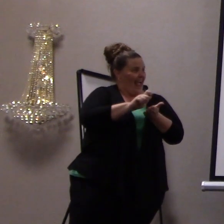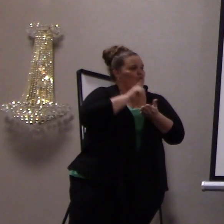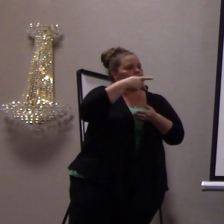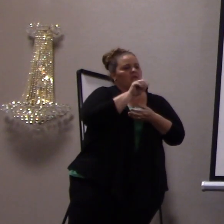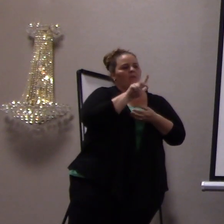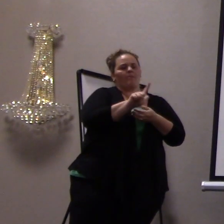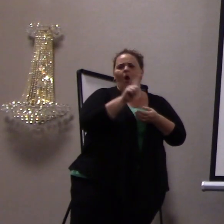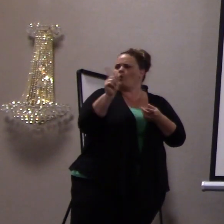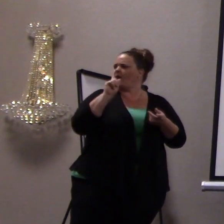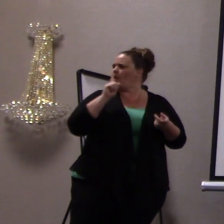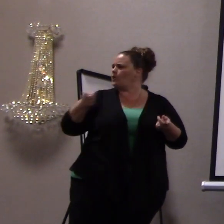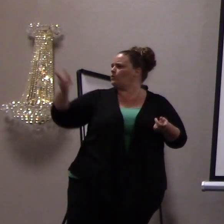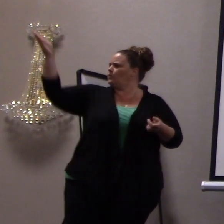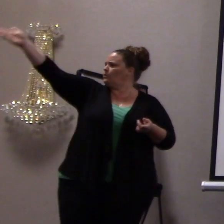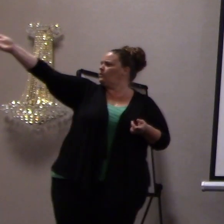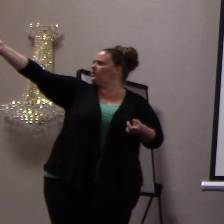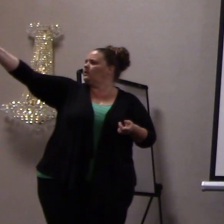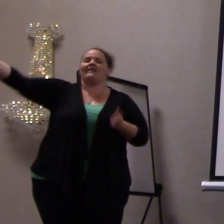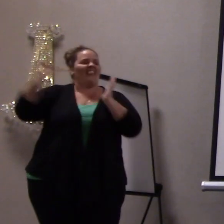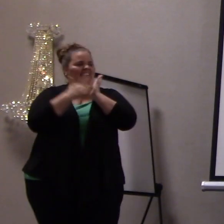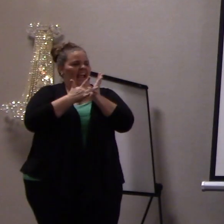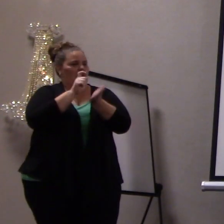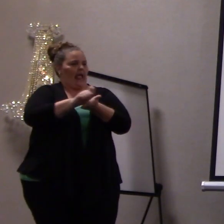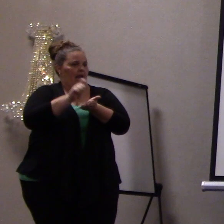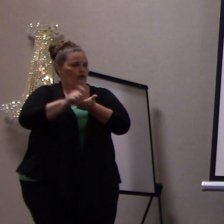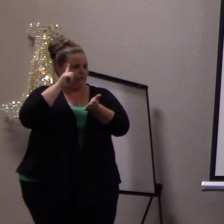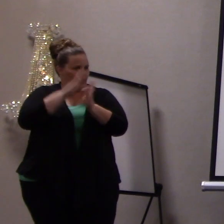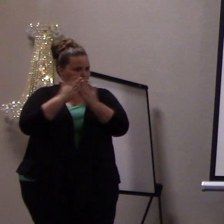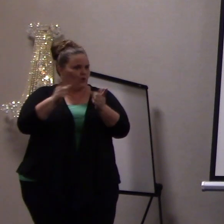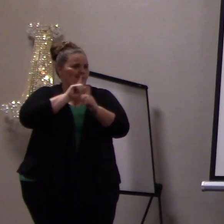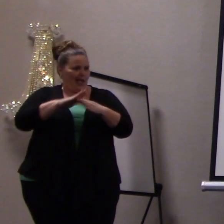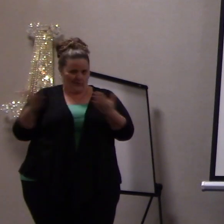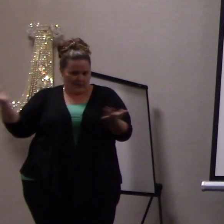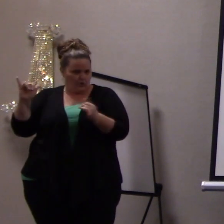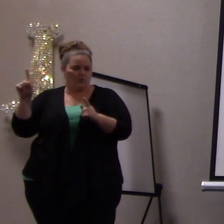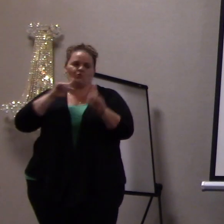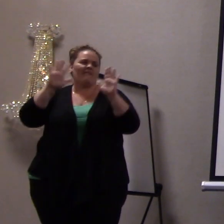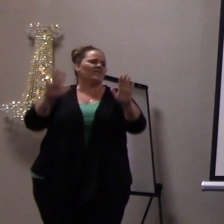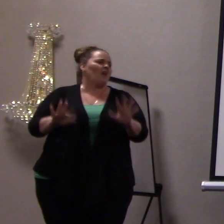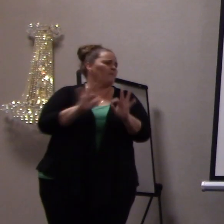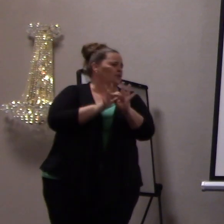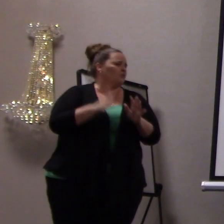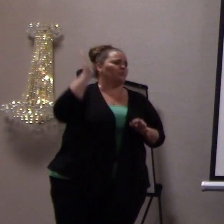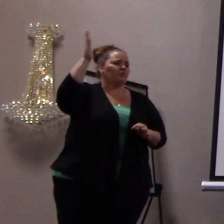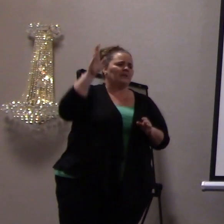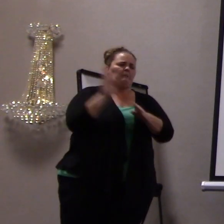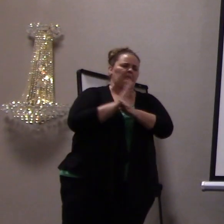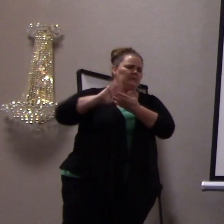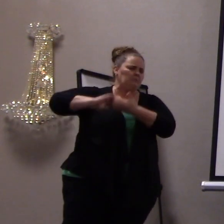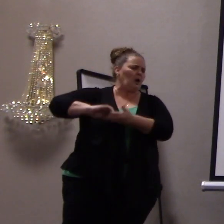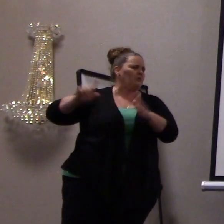Paul Reek. Paul, where are you at? He's the technical editor for the book. He's also here at Silent Weekend. He's a phenomenal interpreter, presenter, great business